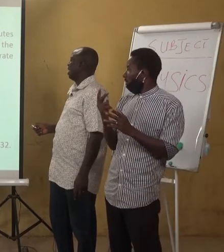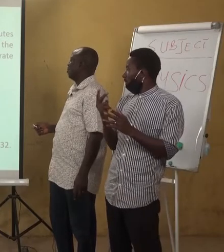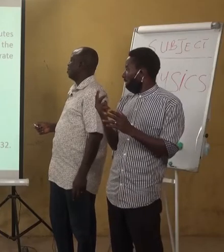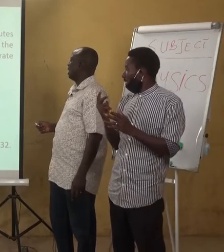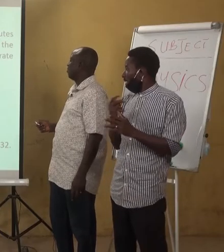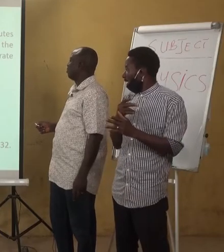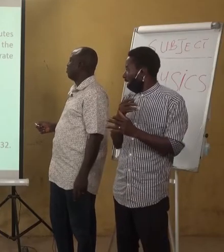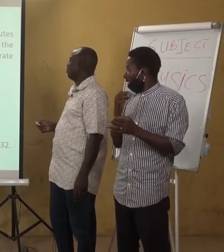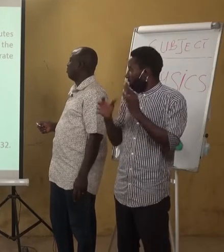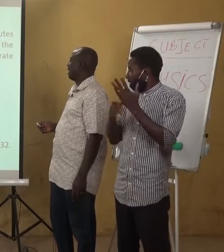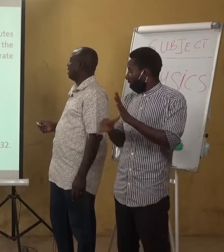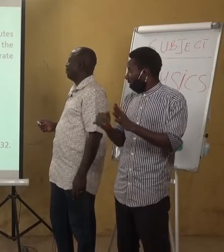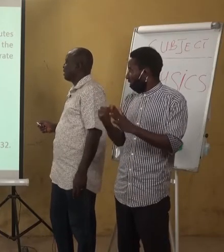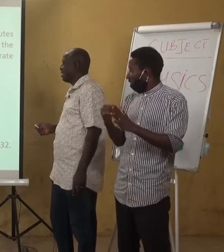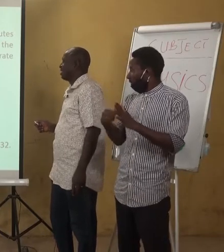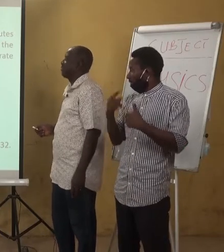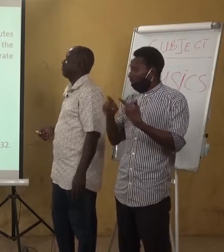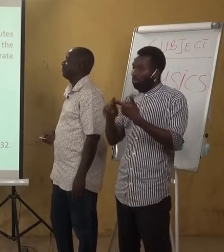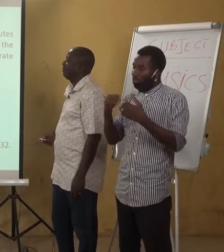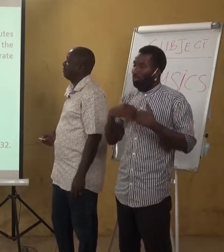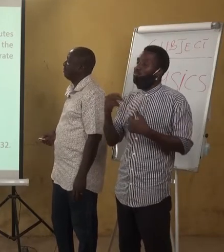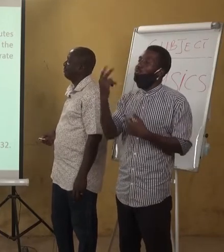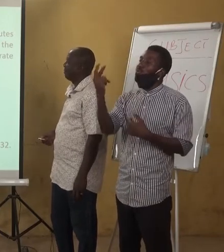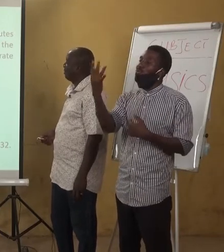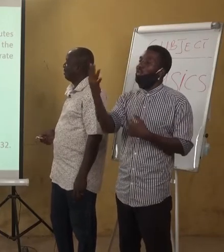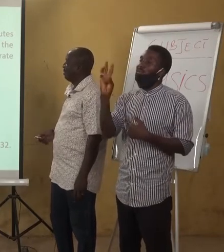2, and we will have 256.